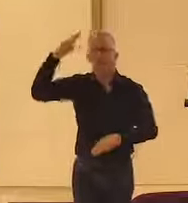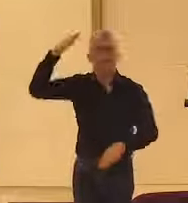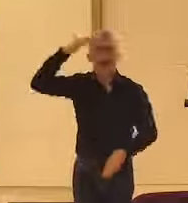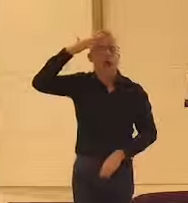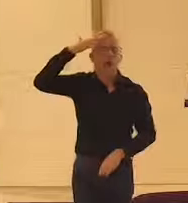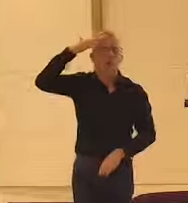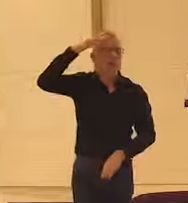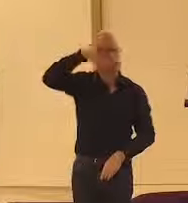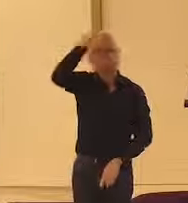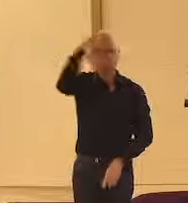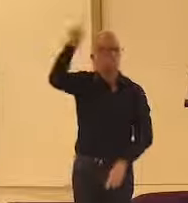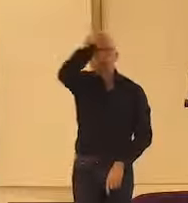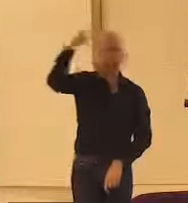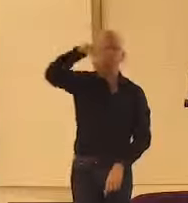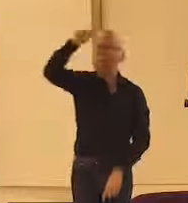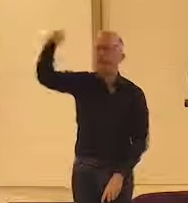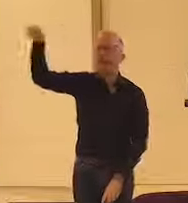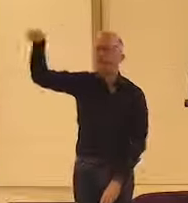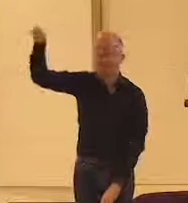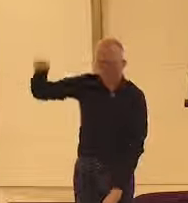There's a charcoal.